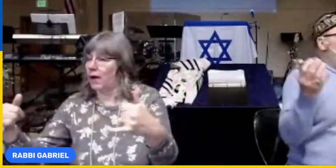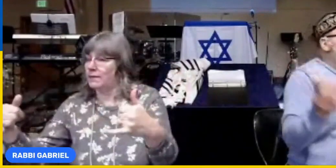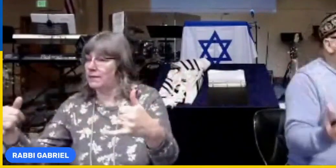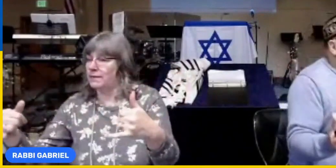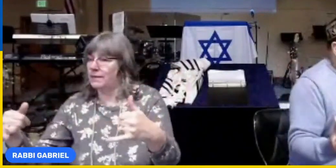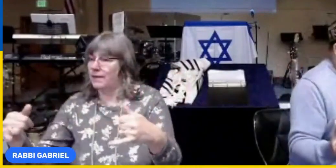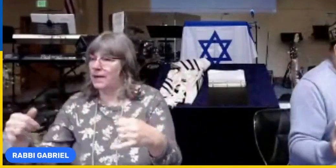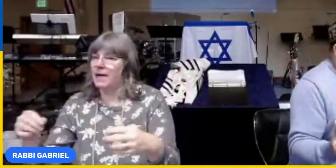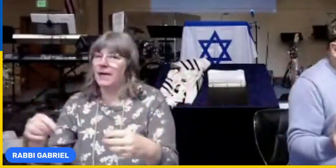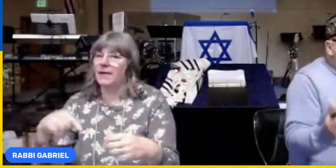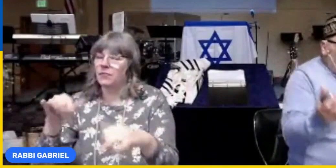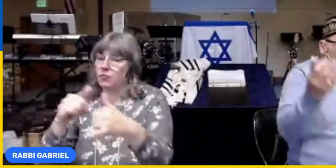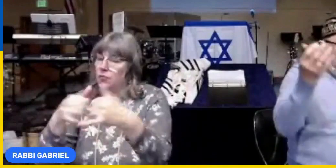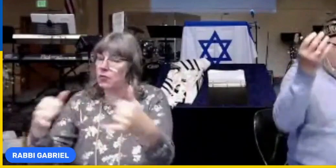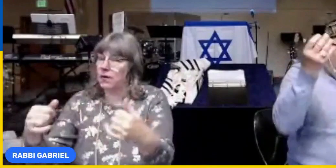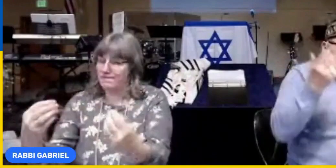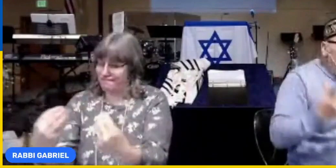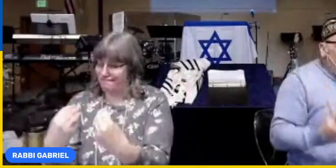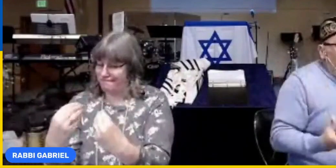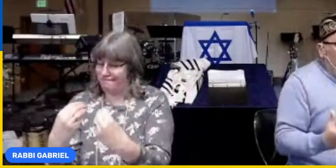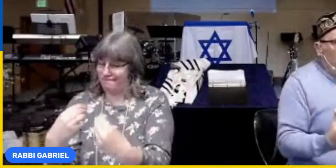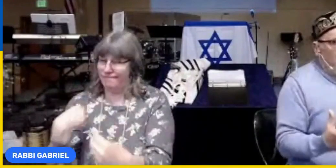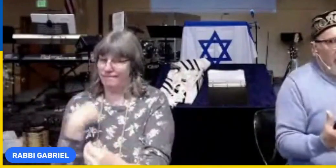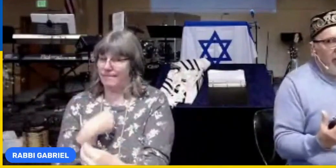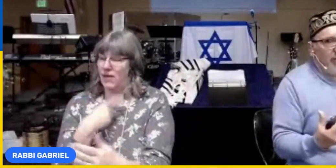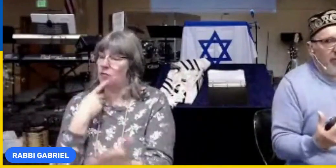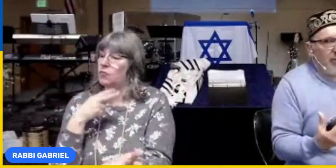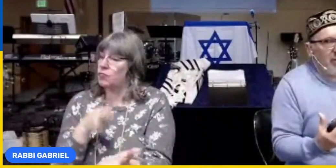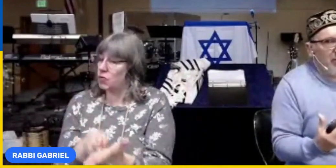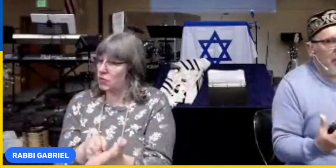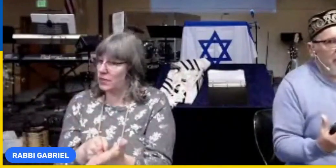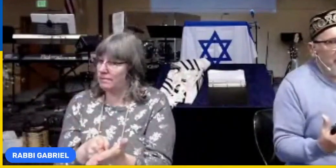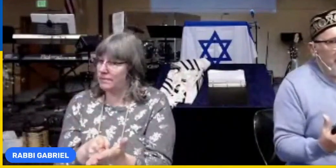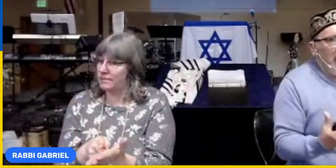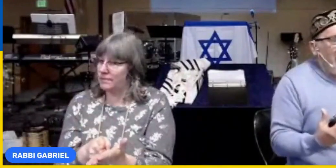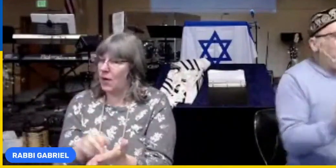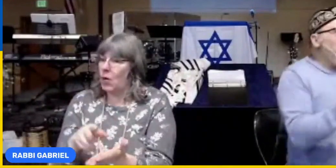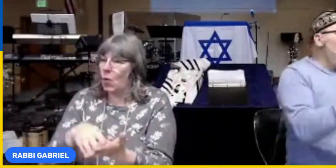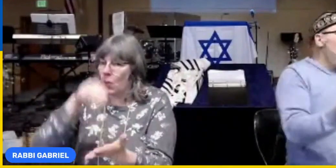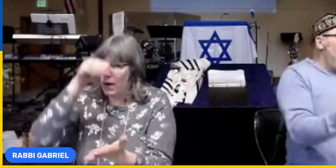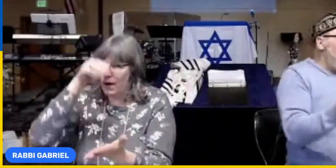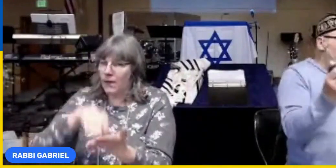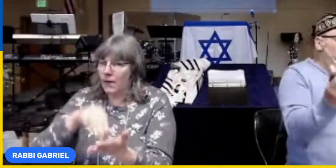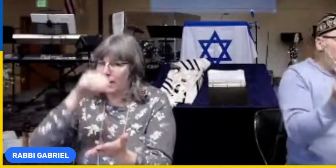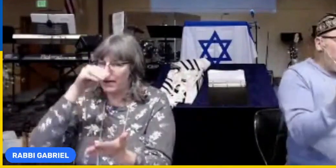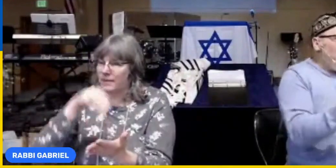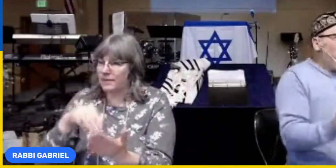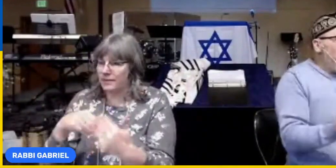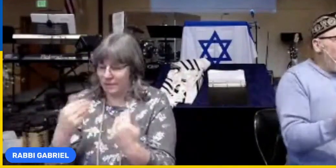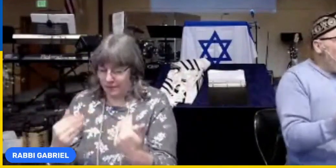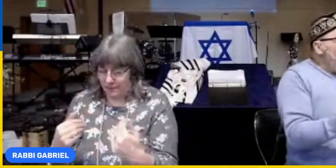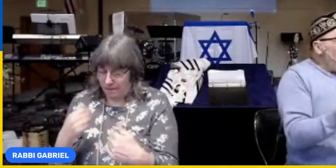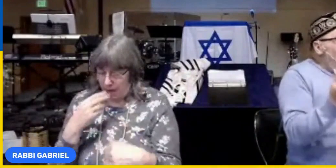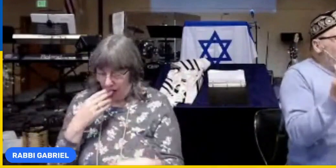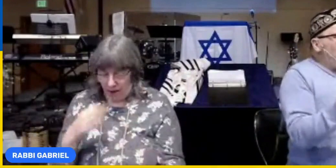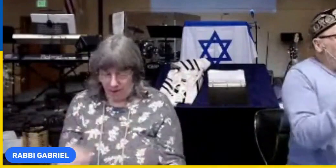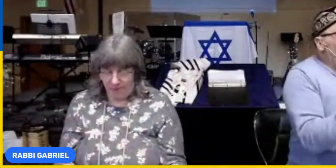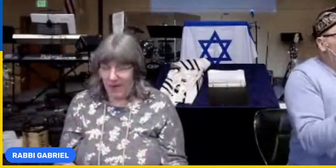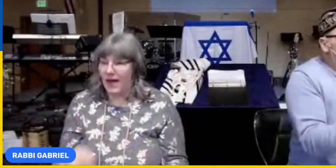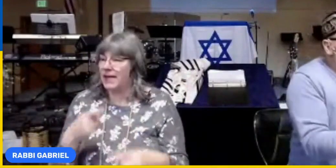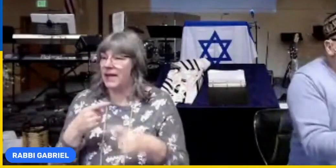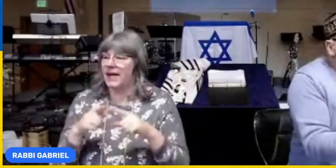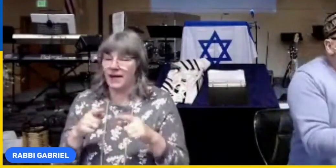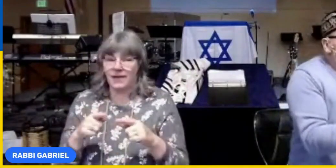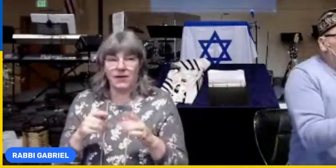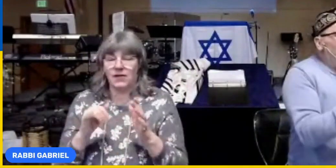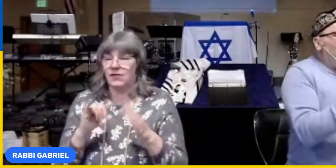reading the Torah, so we learn from the Torah the things we're supposed to learn, and then we look, it's like looking in a mirror, and as we